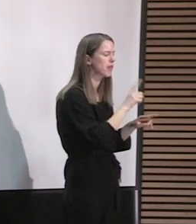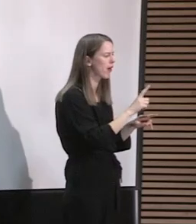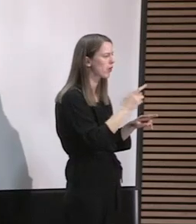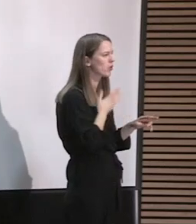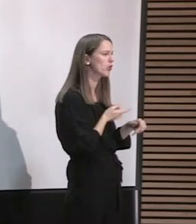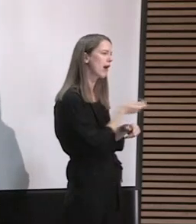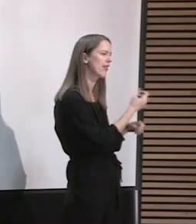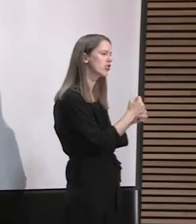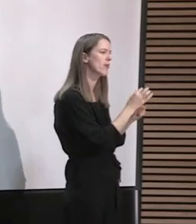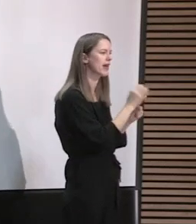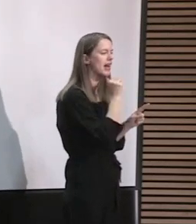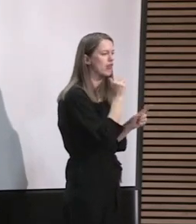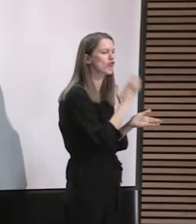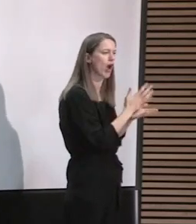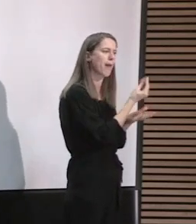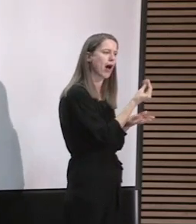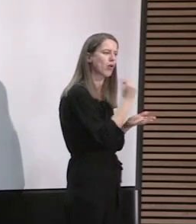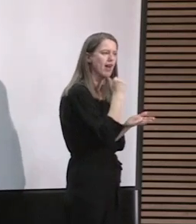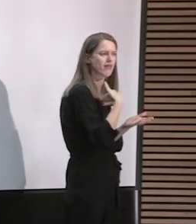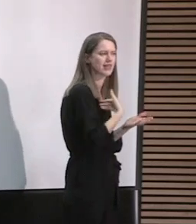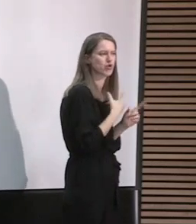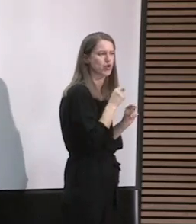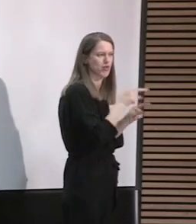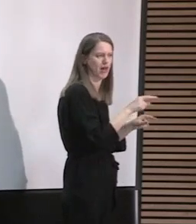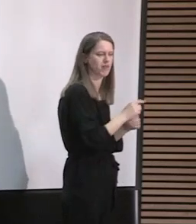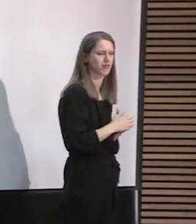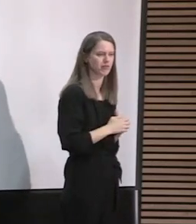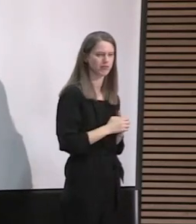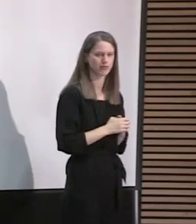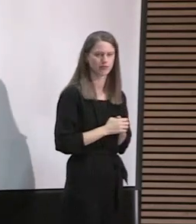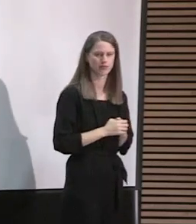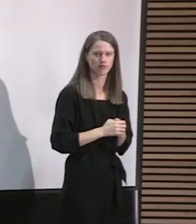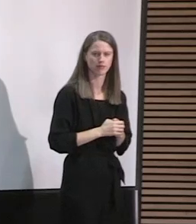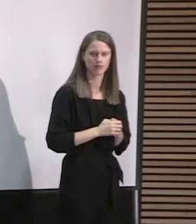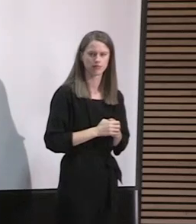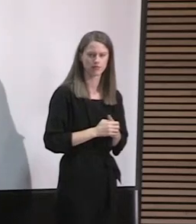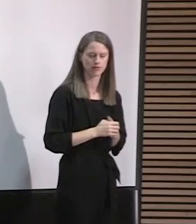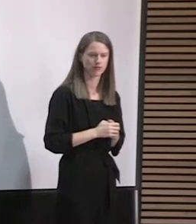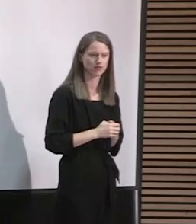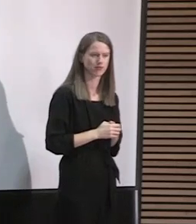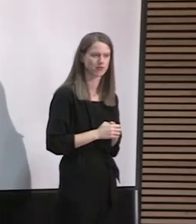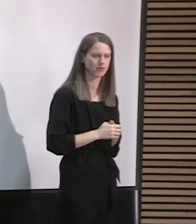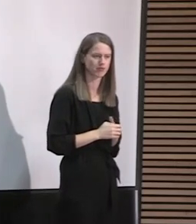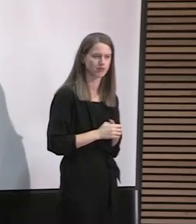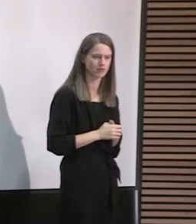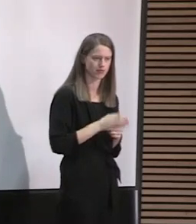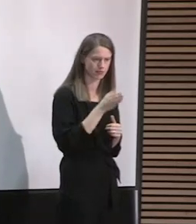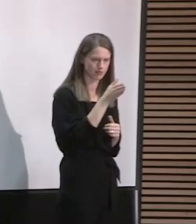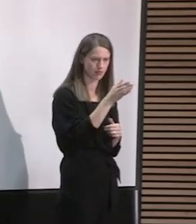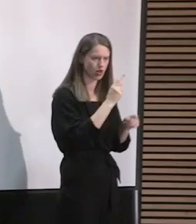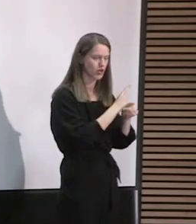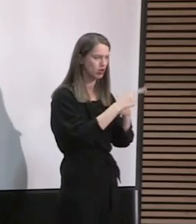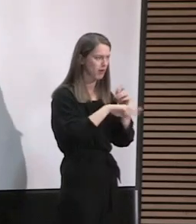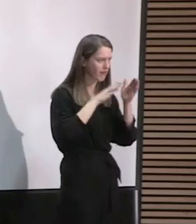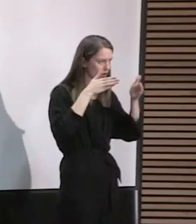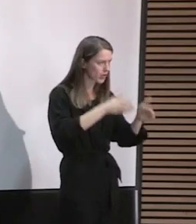able to pay them the right amount of money if they do have to do that in addition. Okay, so over here and then I'll come back over there. In talking about targeting